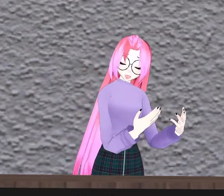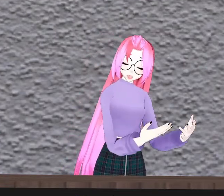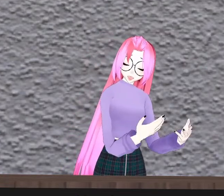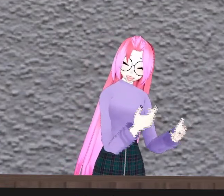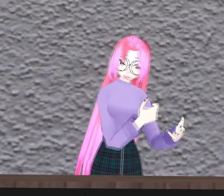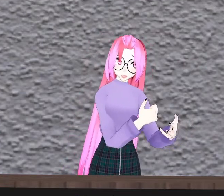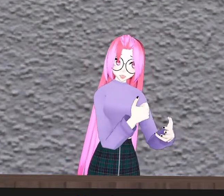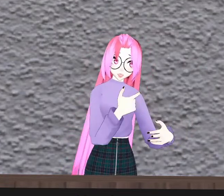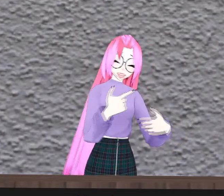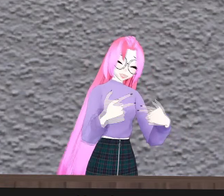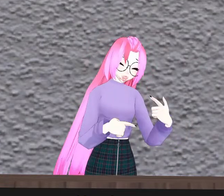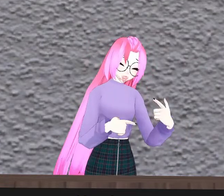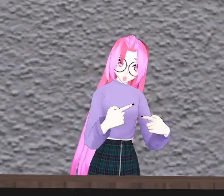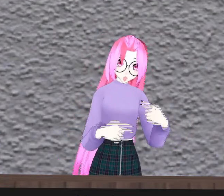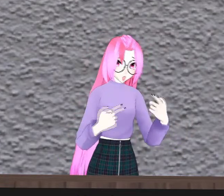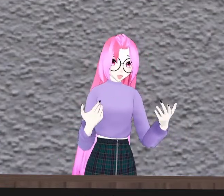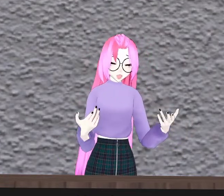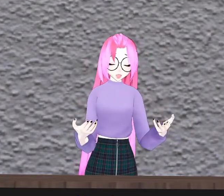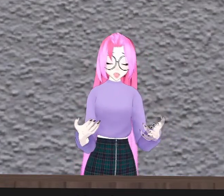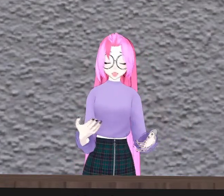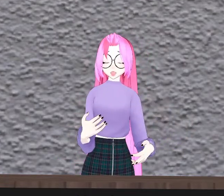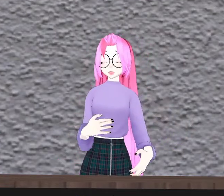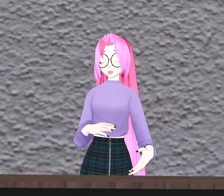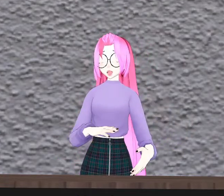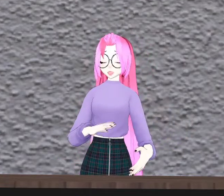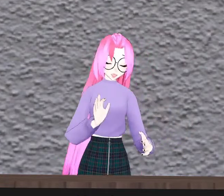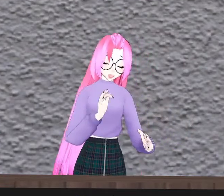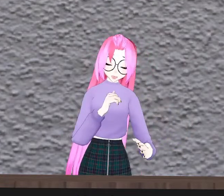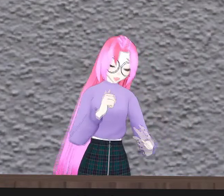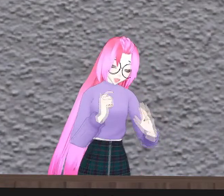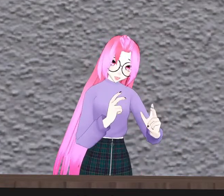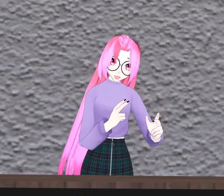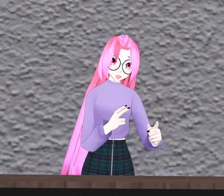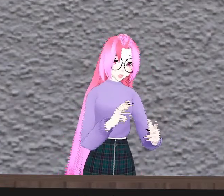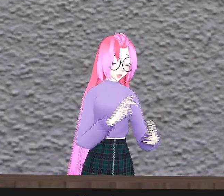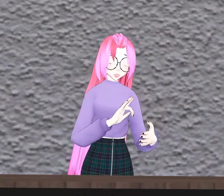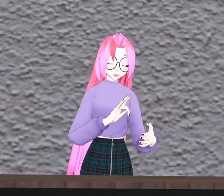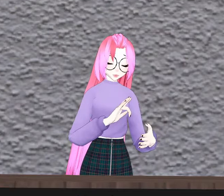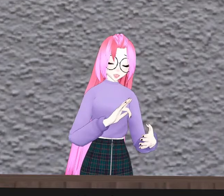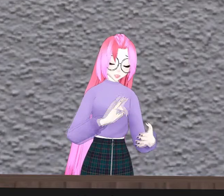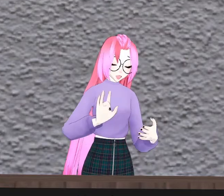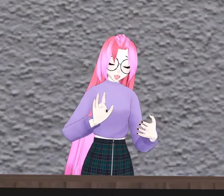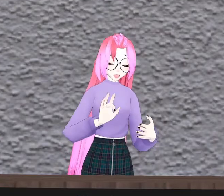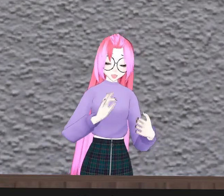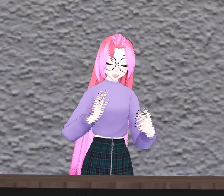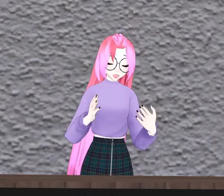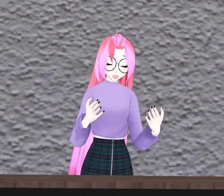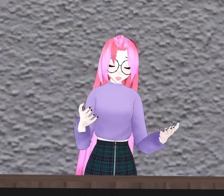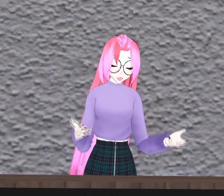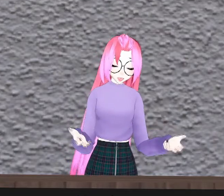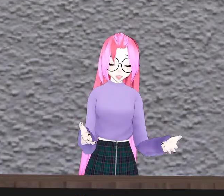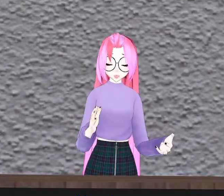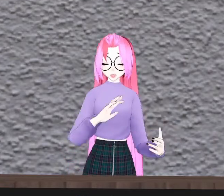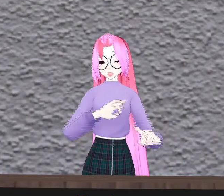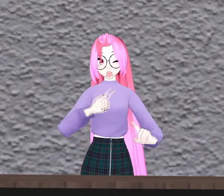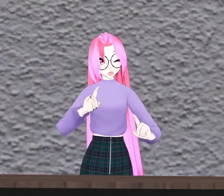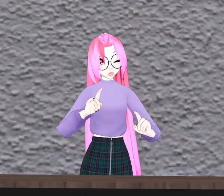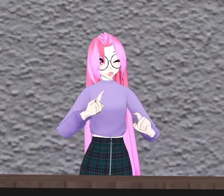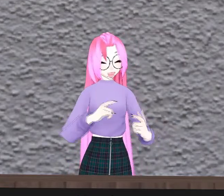to help them and interpret what's going on. And that's not rude. That's not anything mean. That's